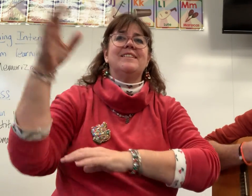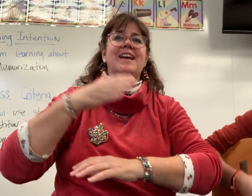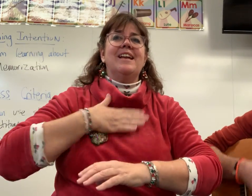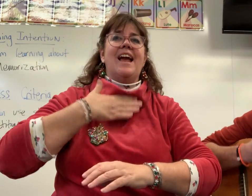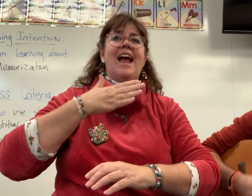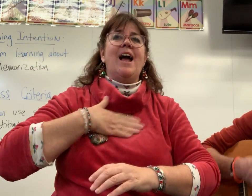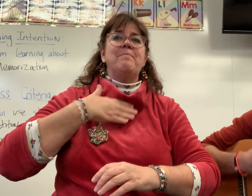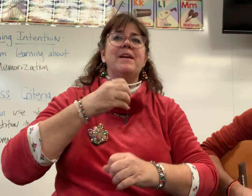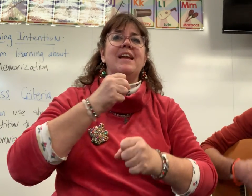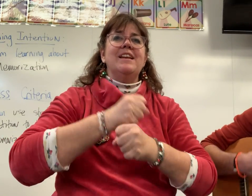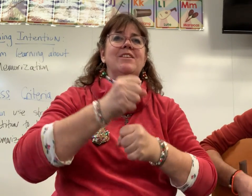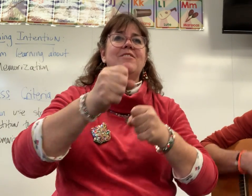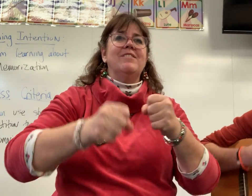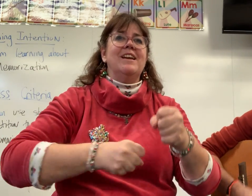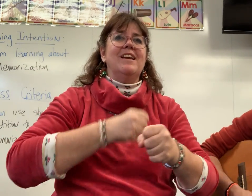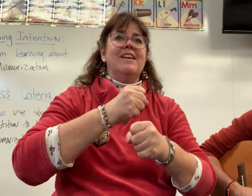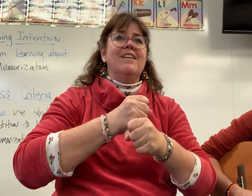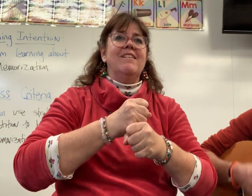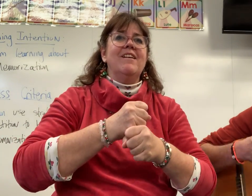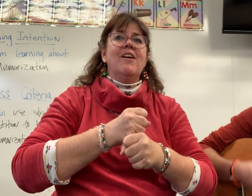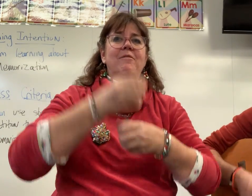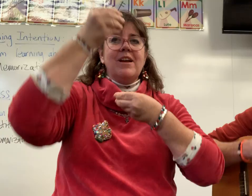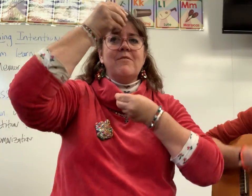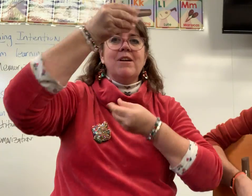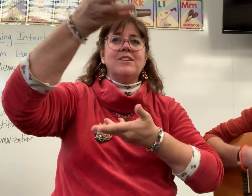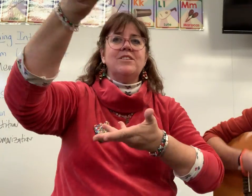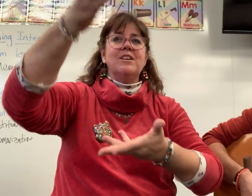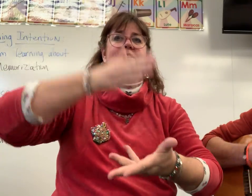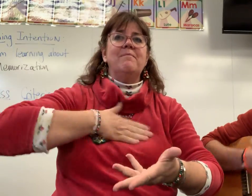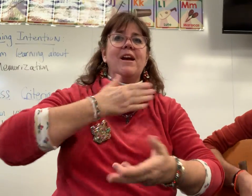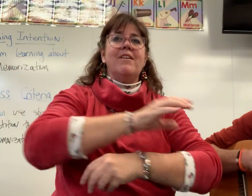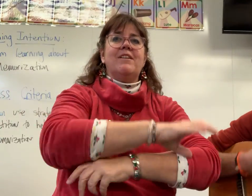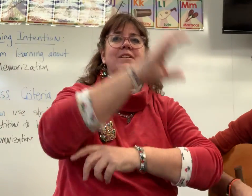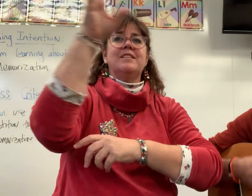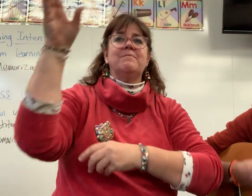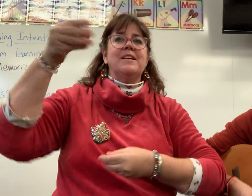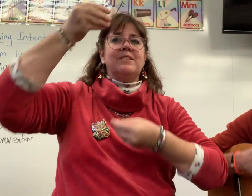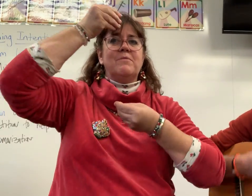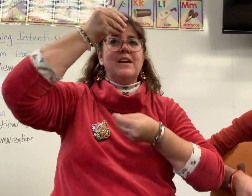and a Happy New Year. We wish you a Merry Christmas, we